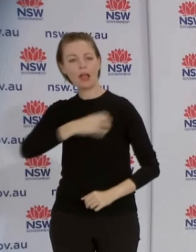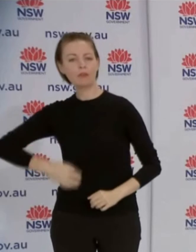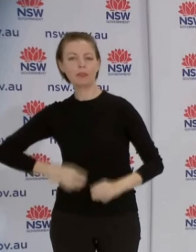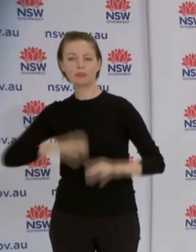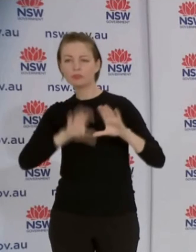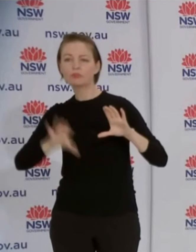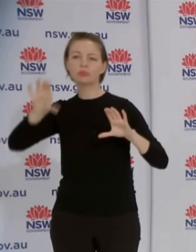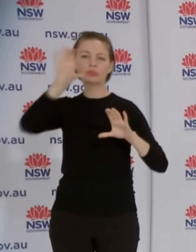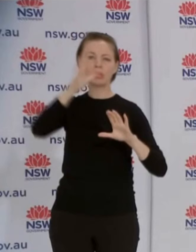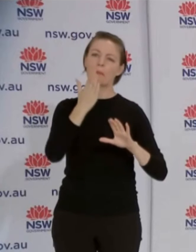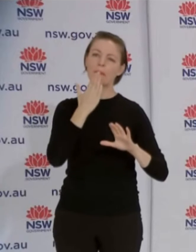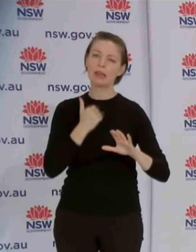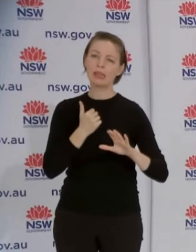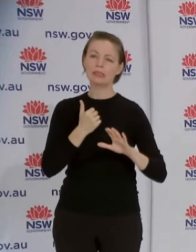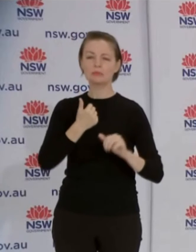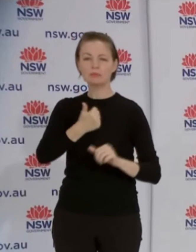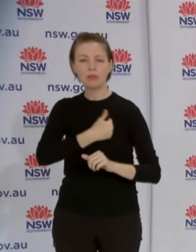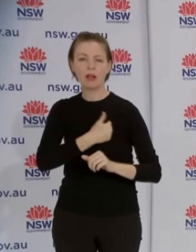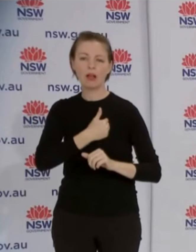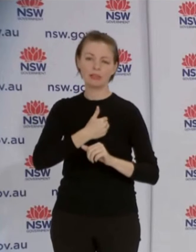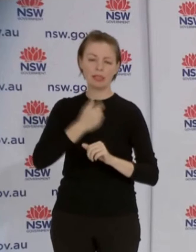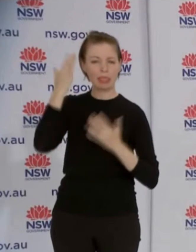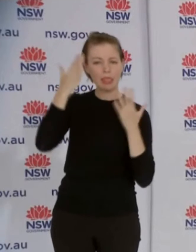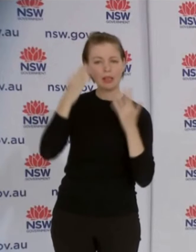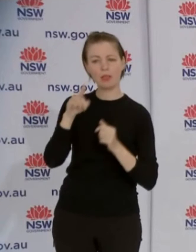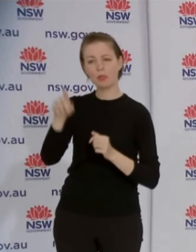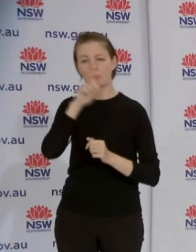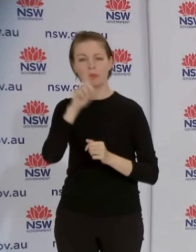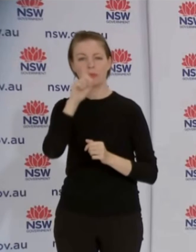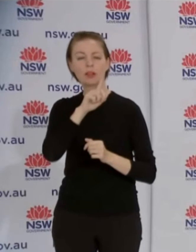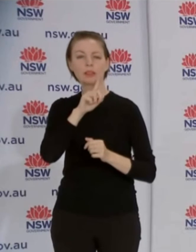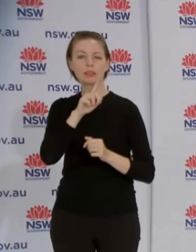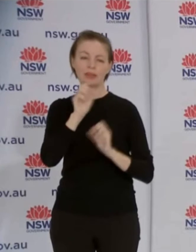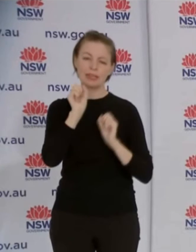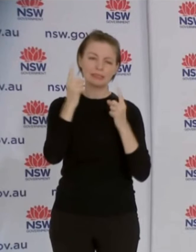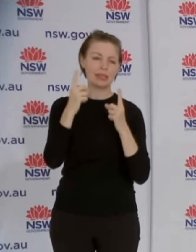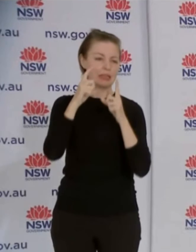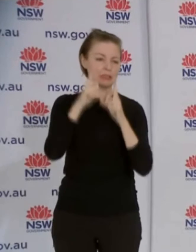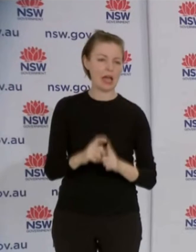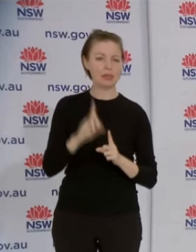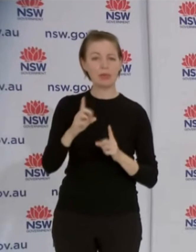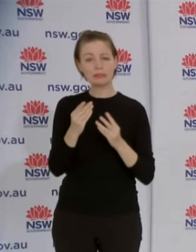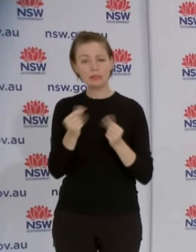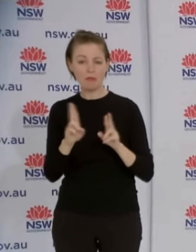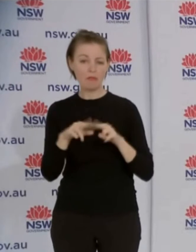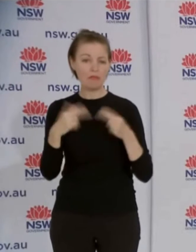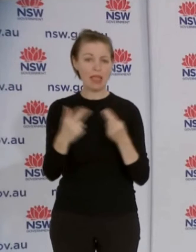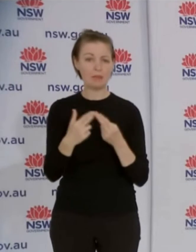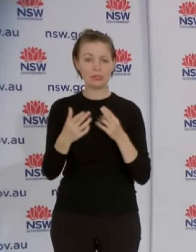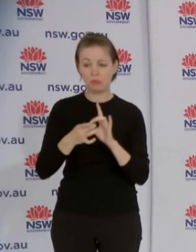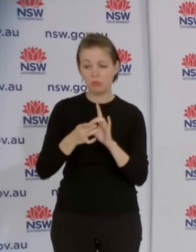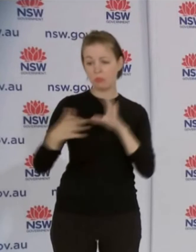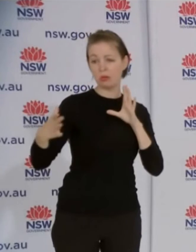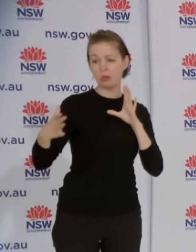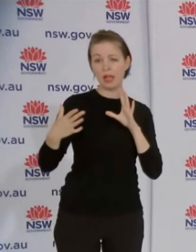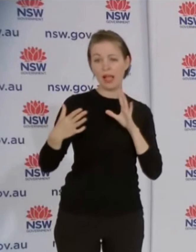because we know that living during a pandemic is difficult enough, but when families are torn apart and when children are separated from parents, it's